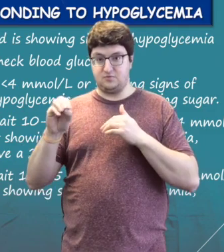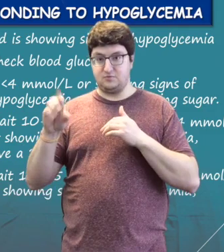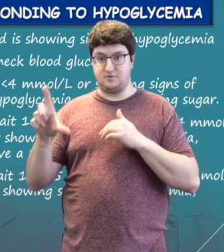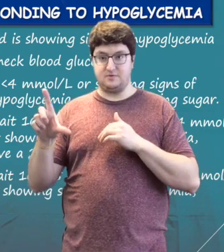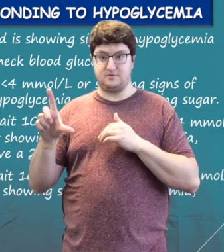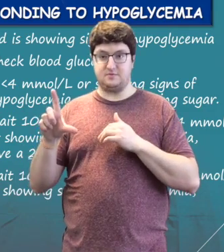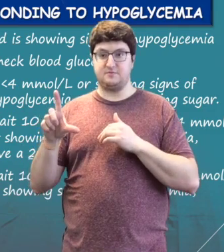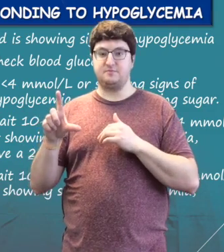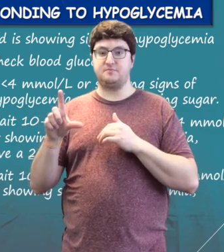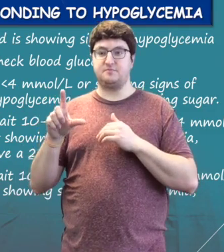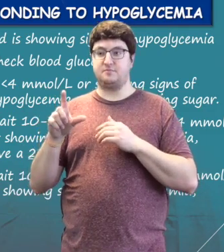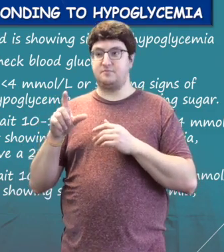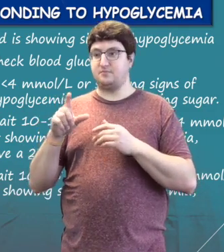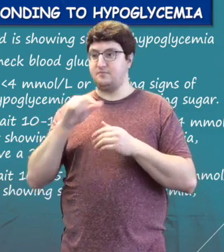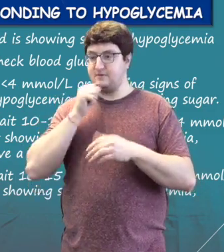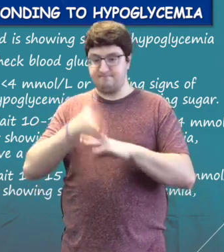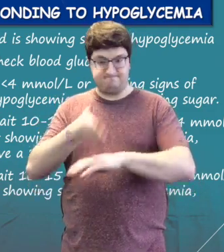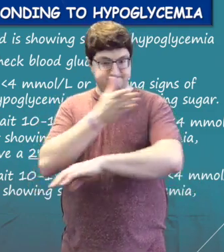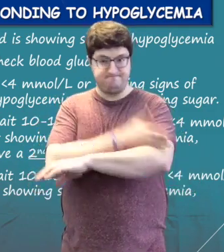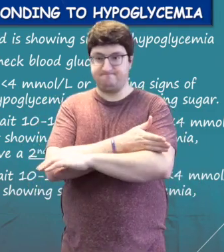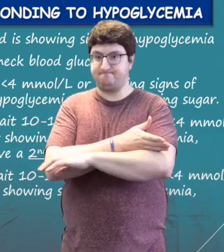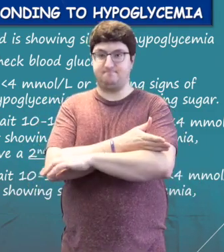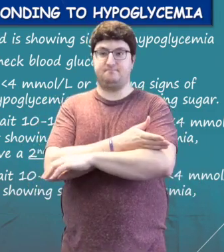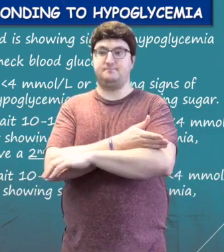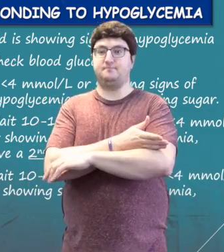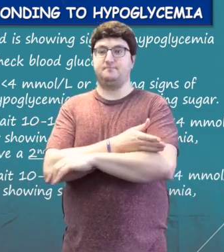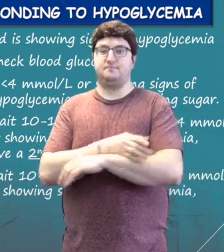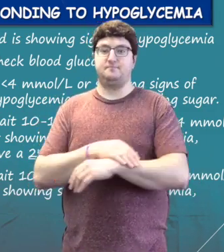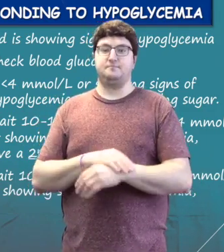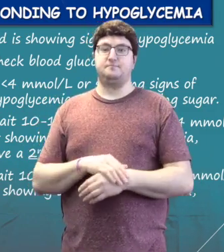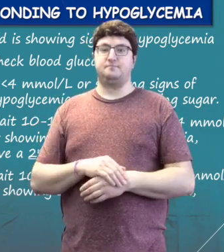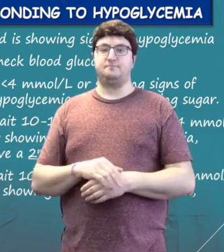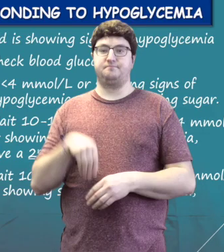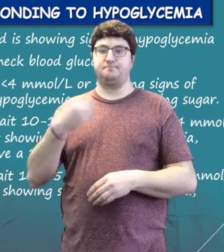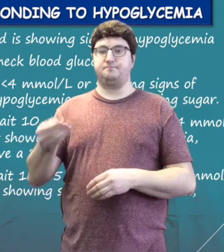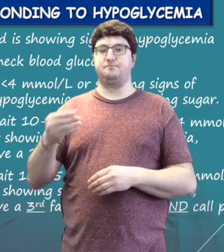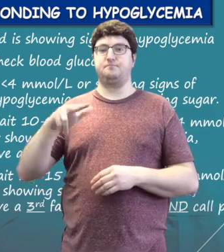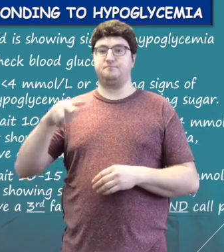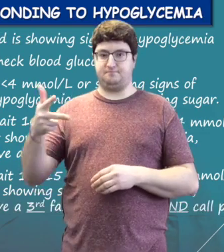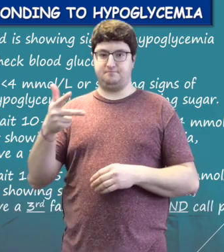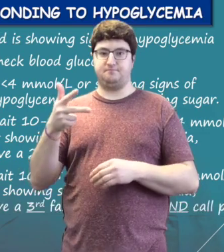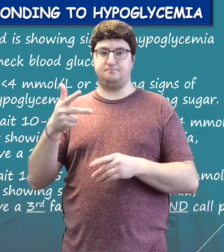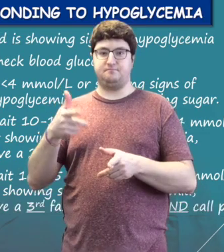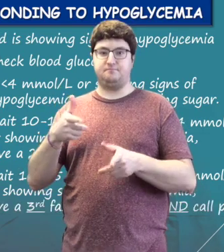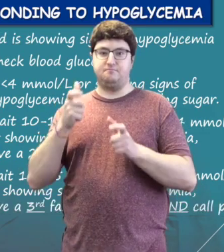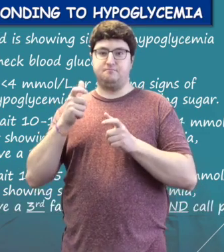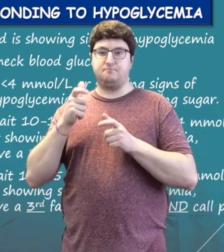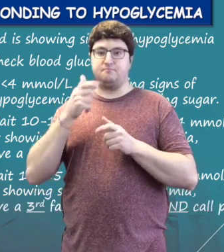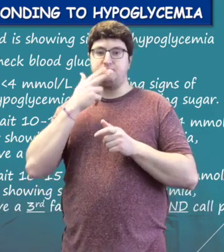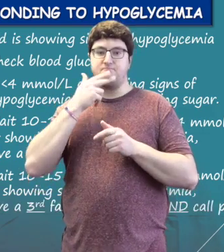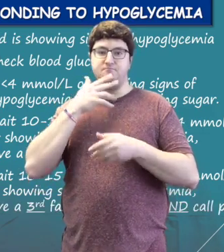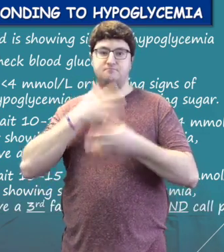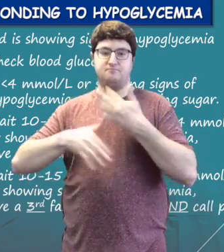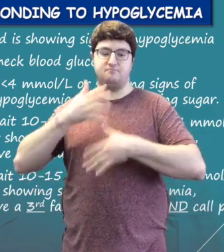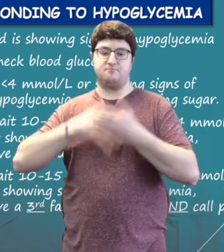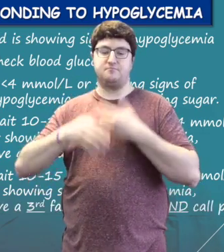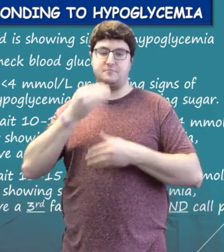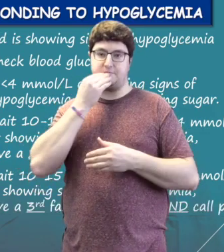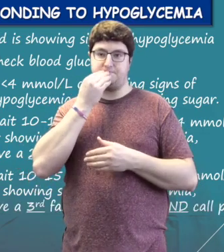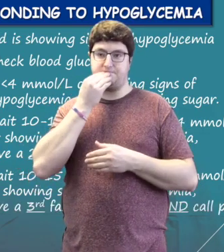liter, or they are still showing signs of hypoglycemia, have the child eat a third fast-acting sugar